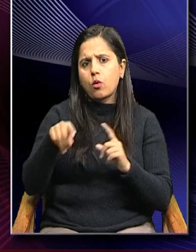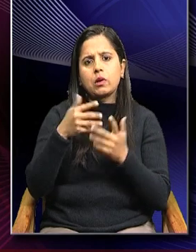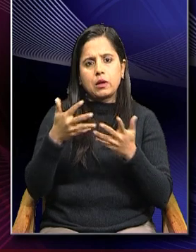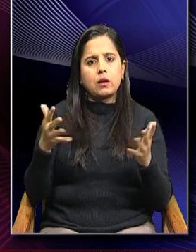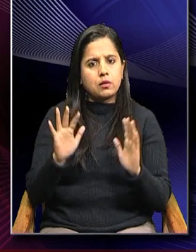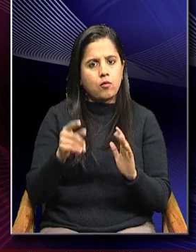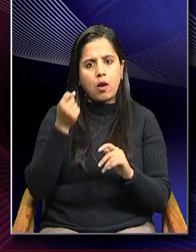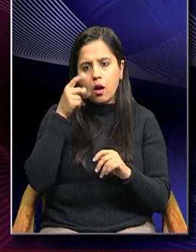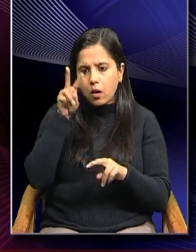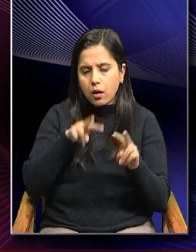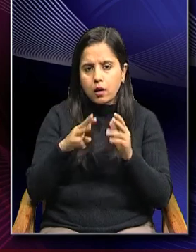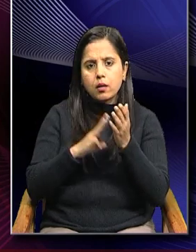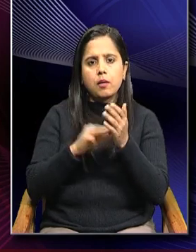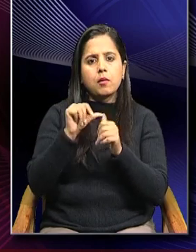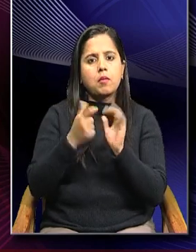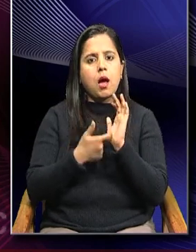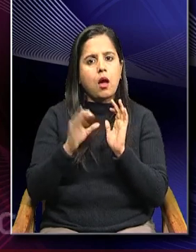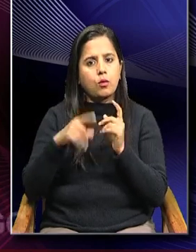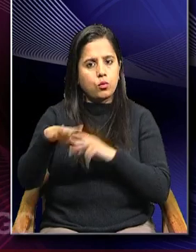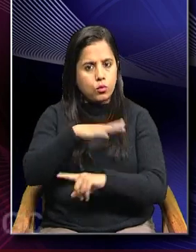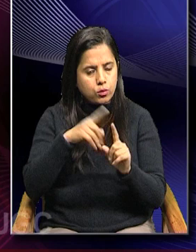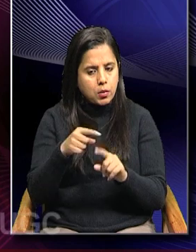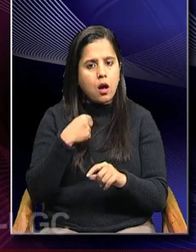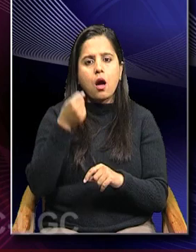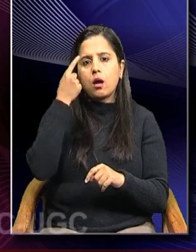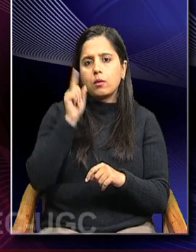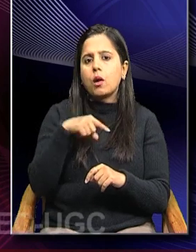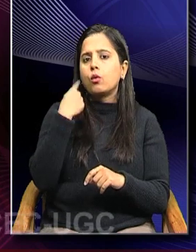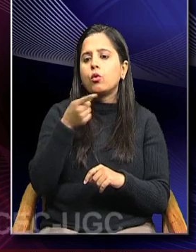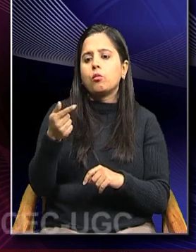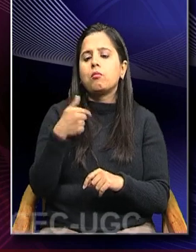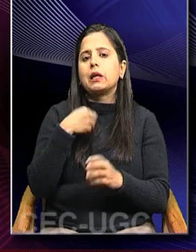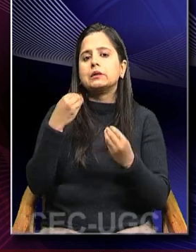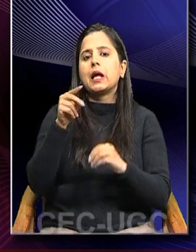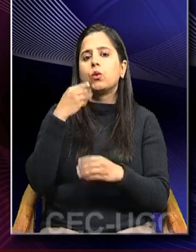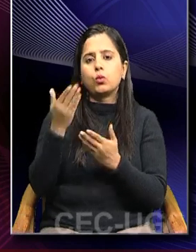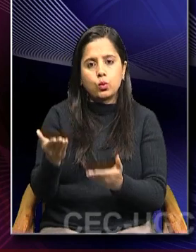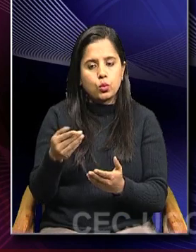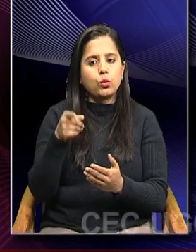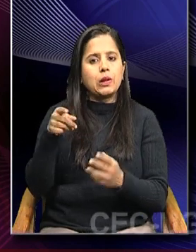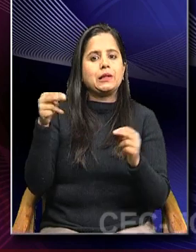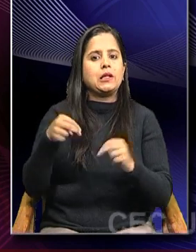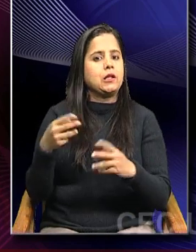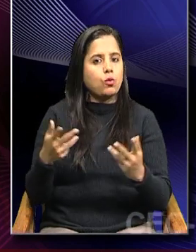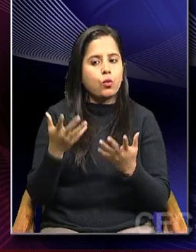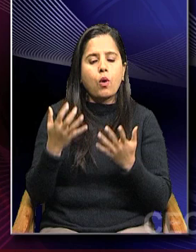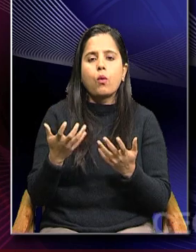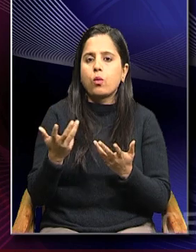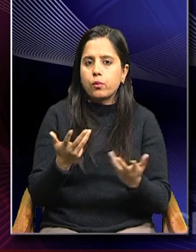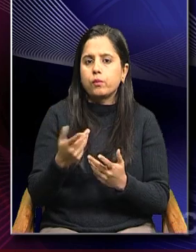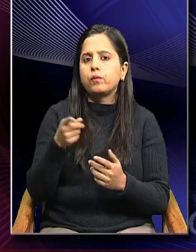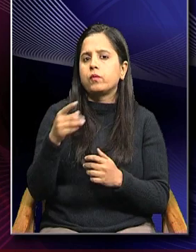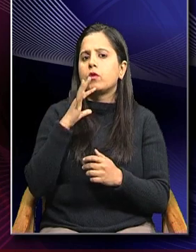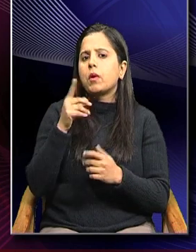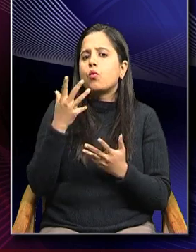of understanding macroeconomic environment. We have to understand who are my customers, what are their needs and wants, and what exactly